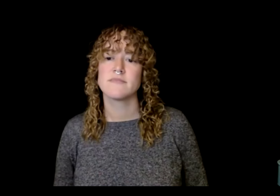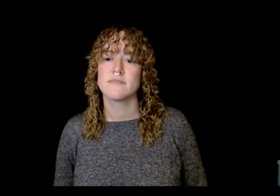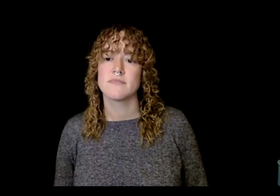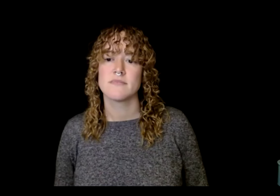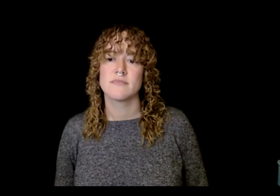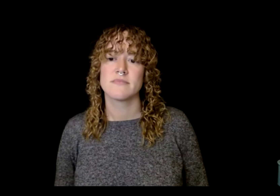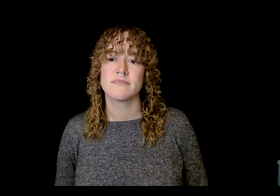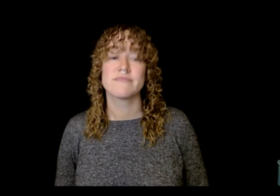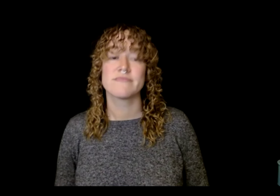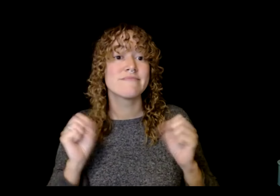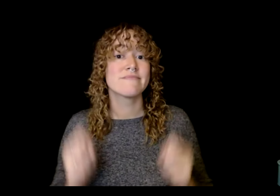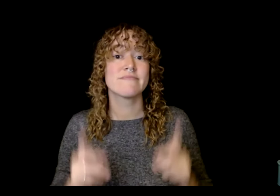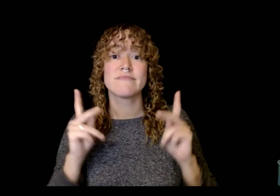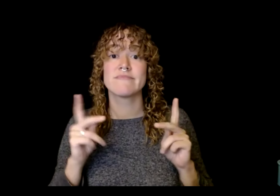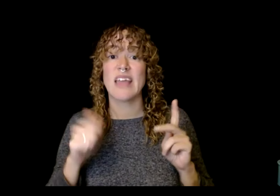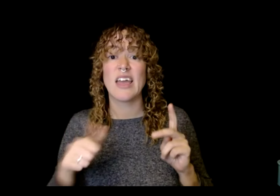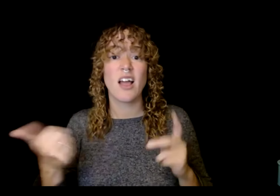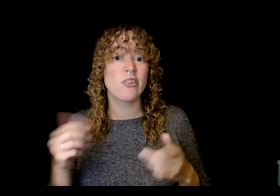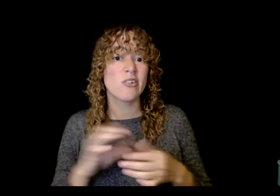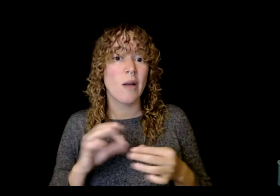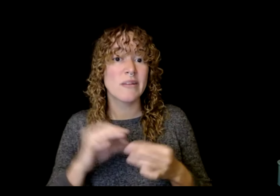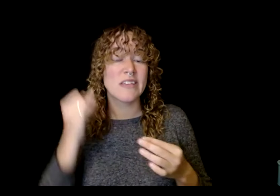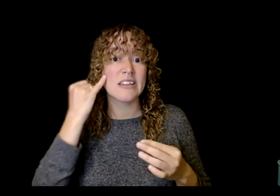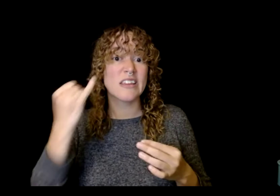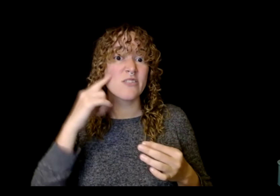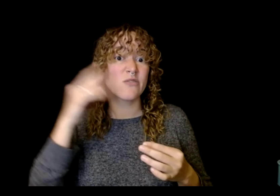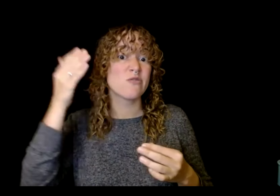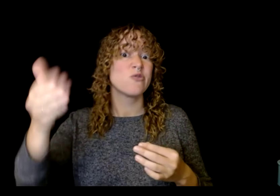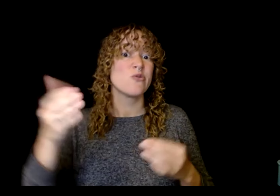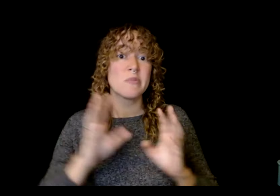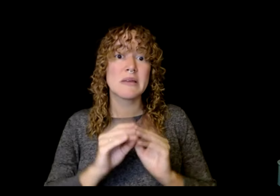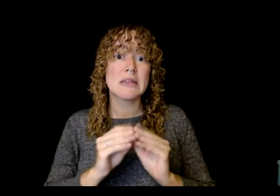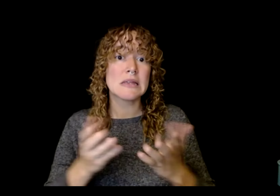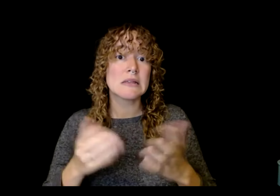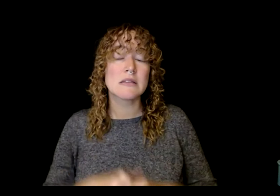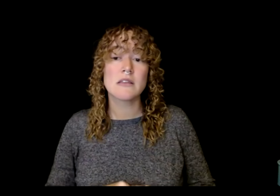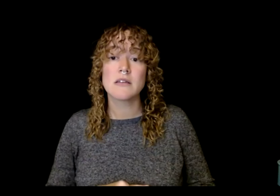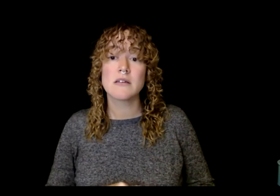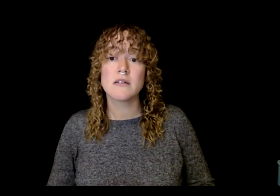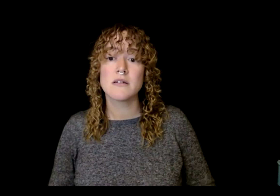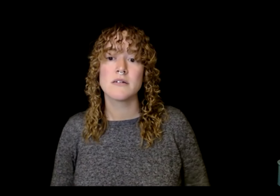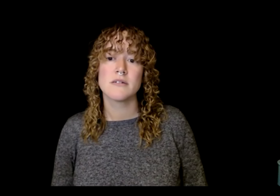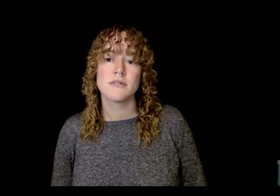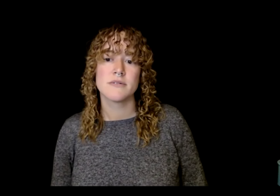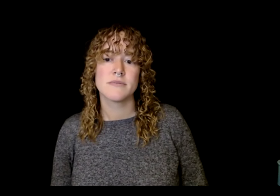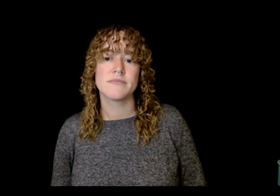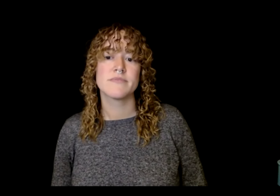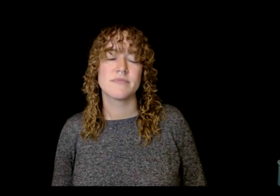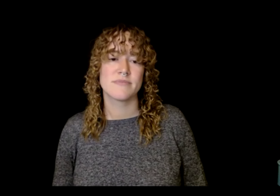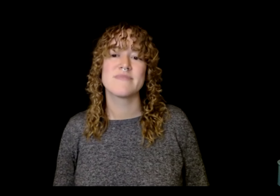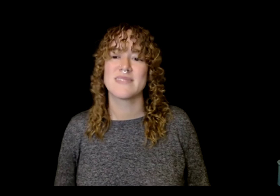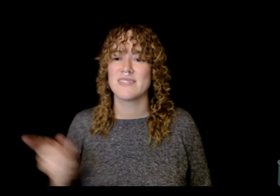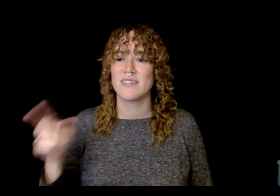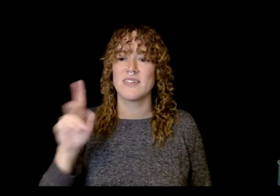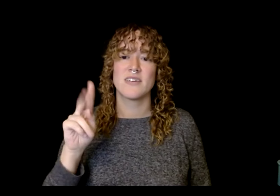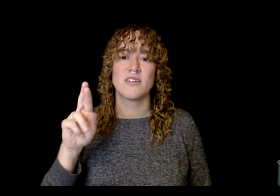but with that, any other comments or ideas for future meetings, things like that? Then, as